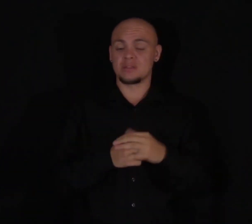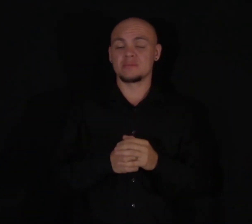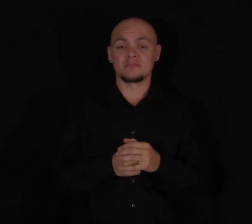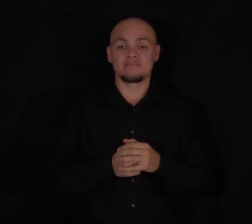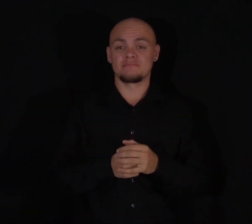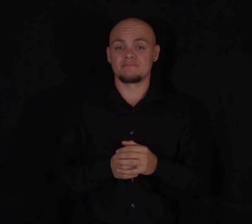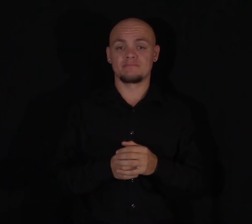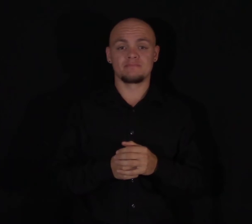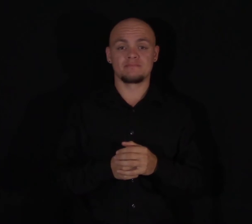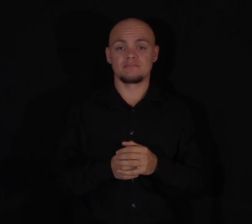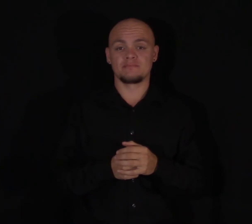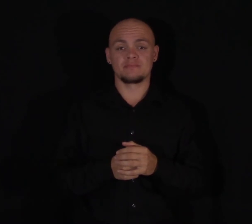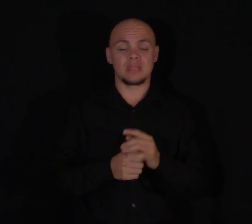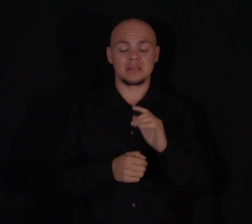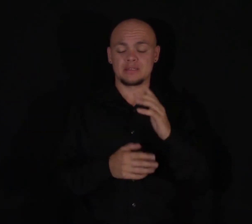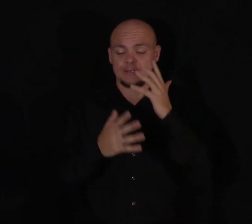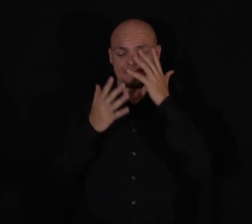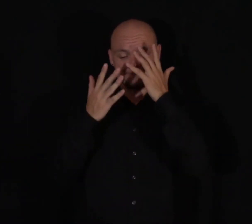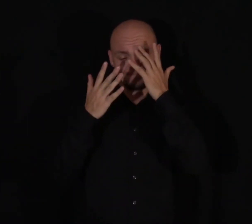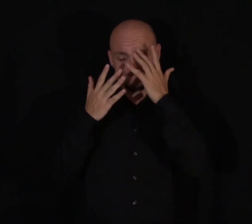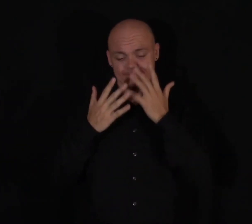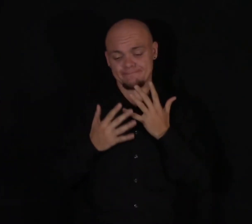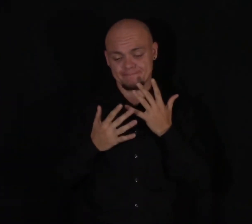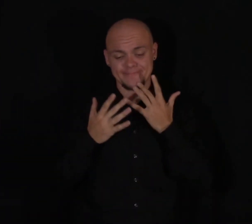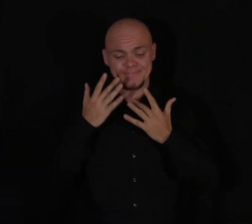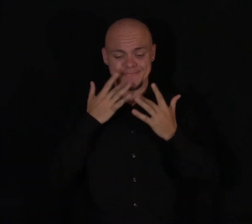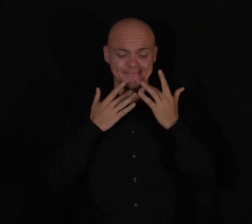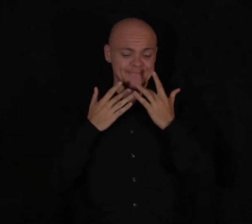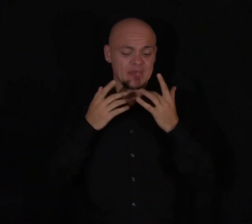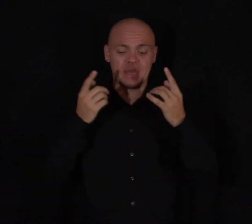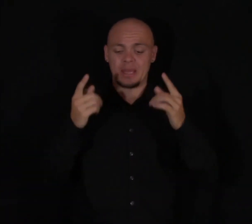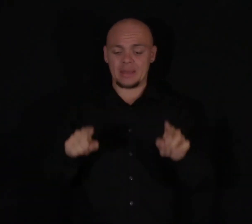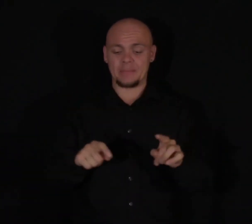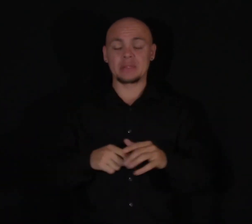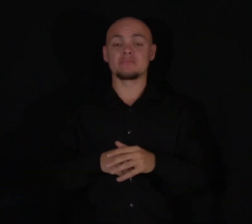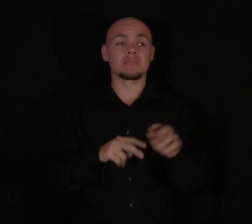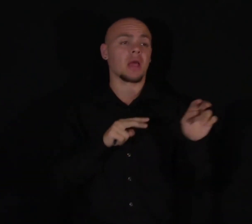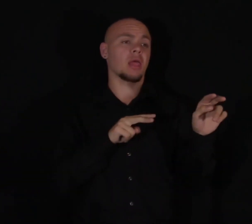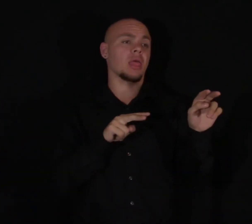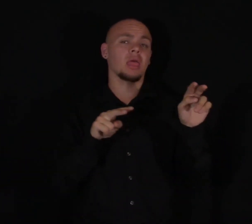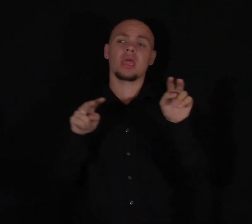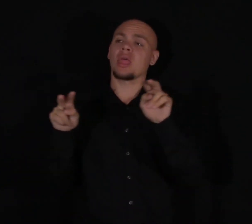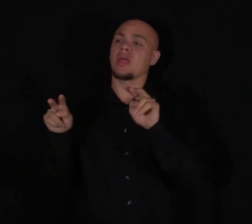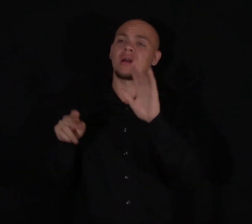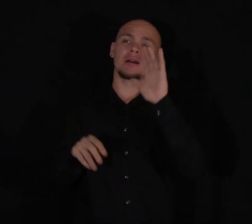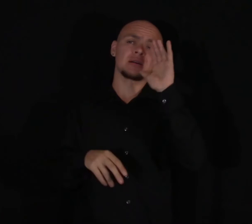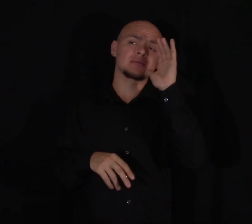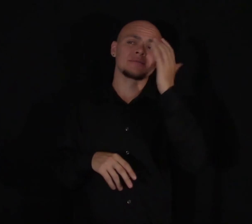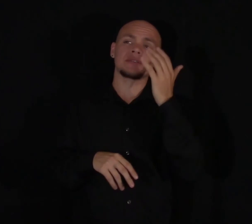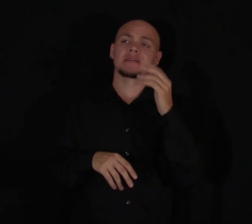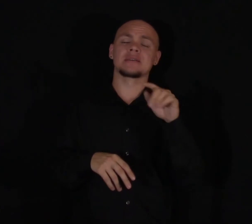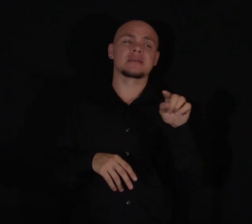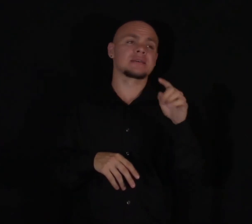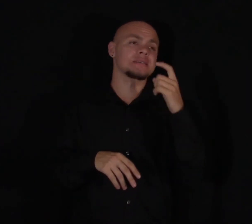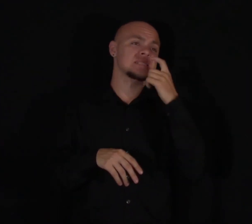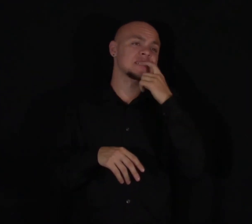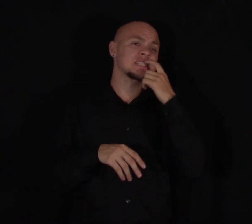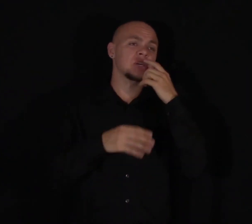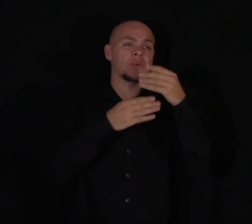suddenly overwhelmed me. But when I looked around and saw the barrel windows and the squalidness of the room in